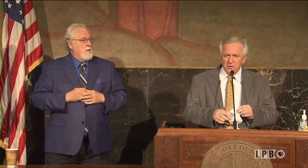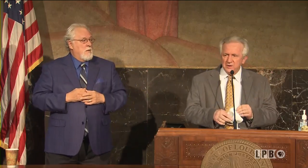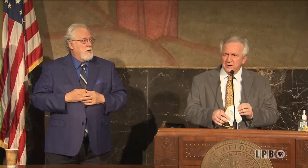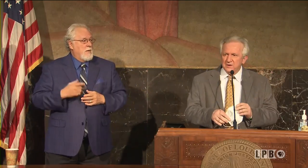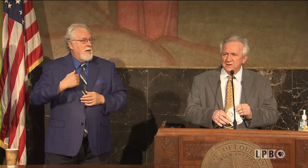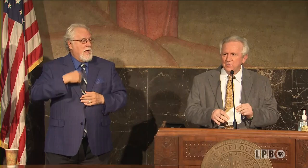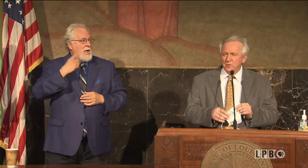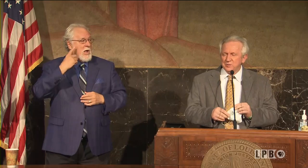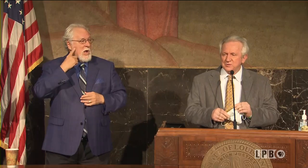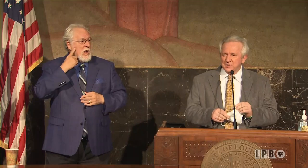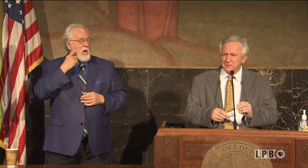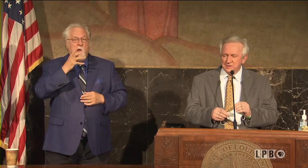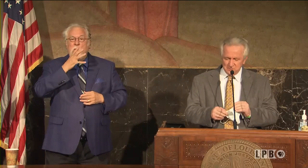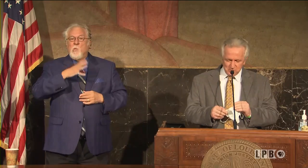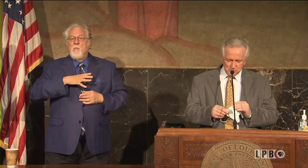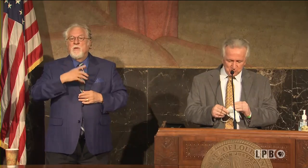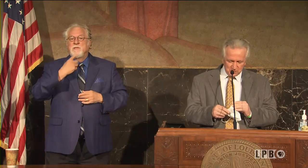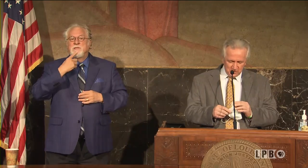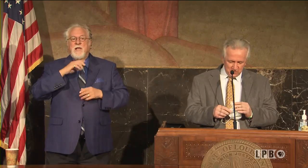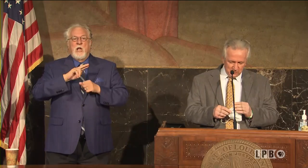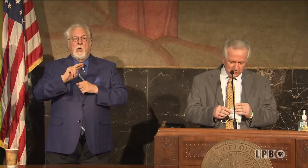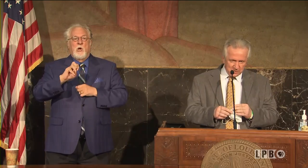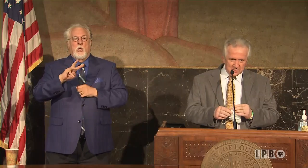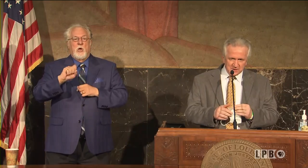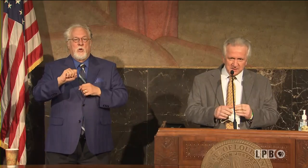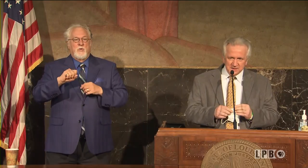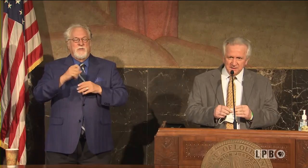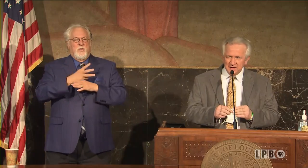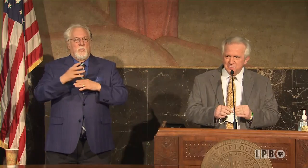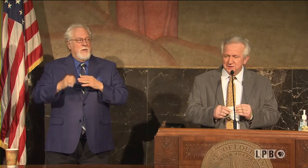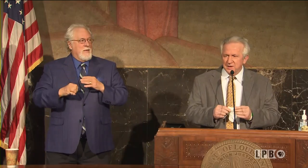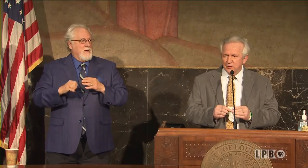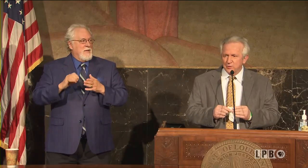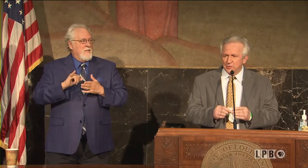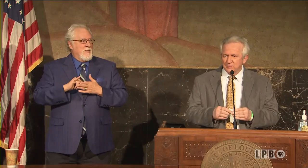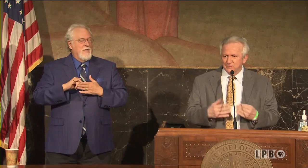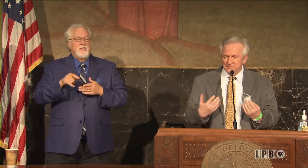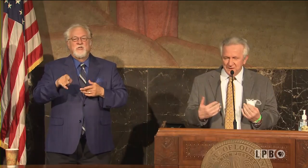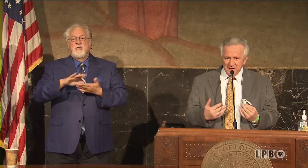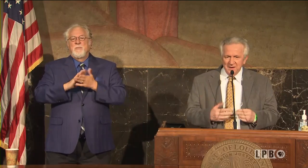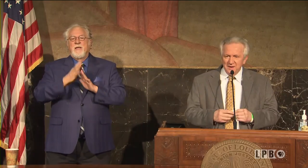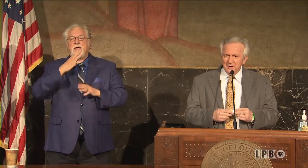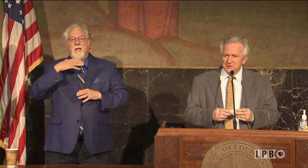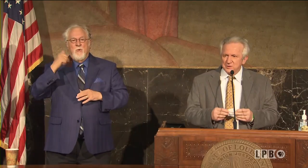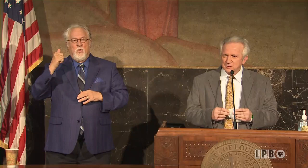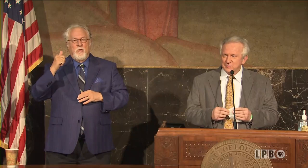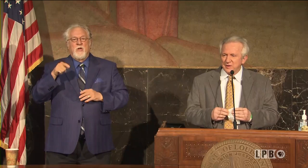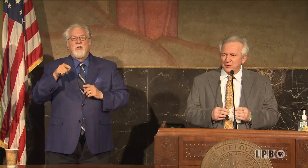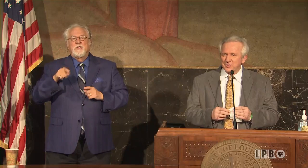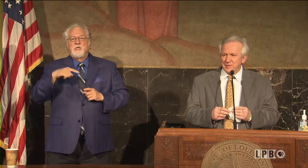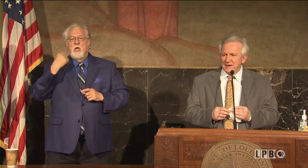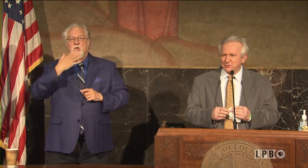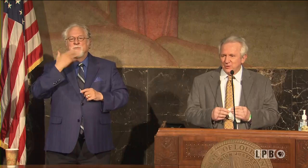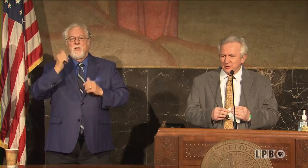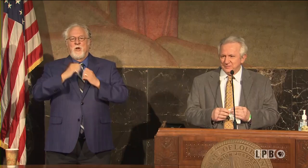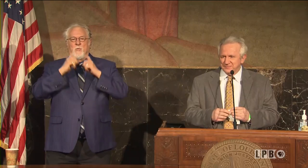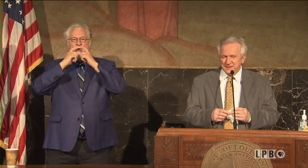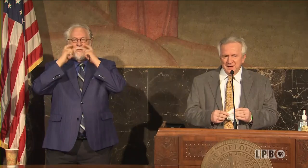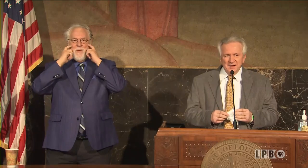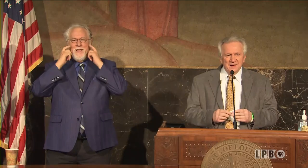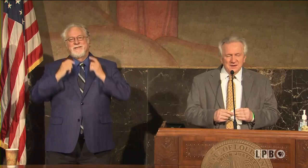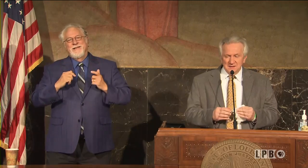I heard a woman say in the news over the weekend that as she got older, she looks better with a mask